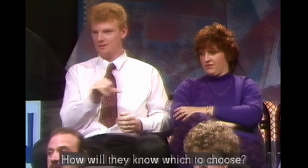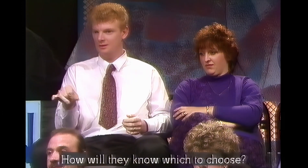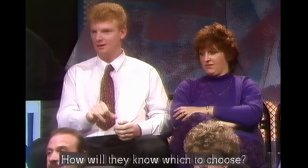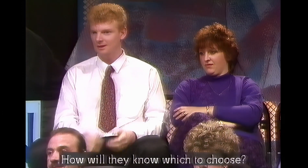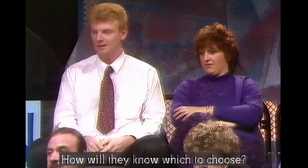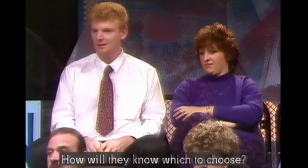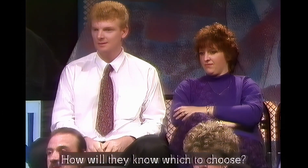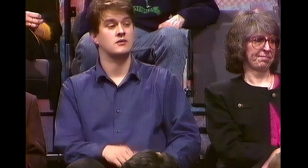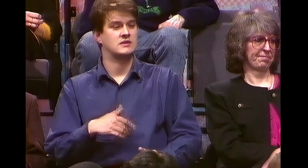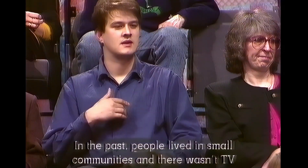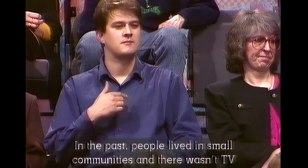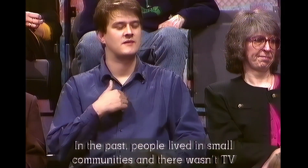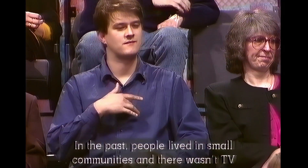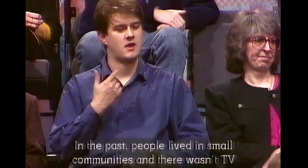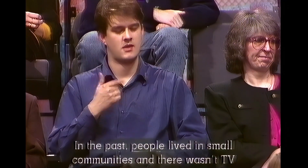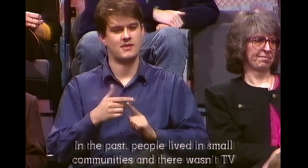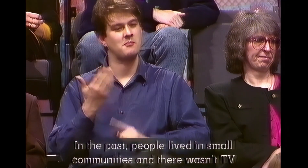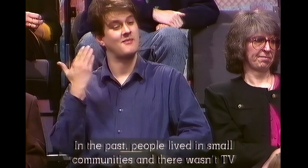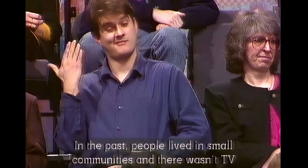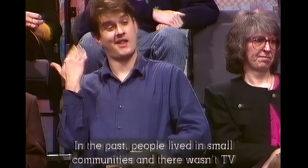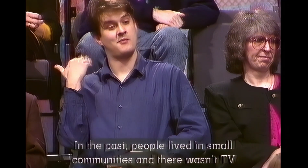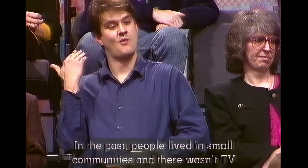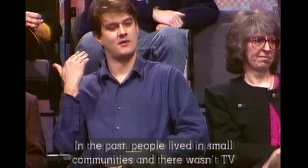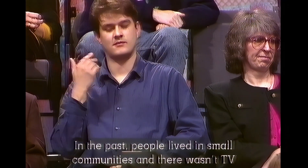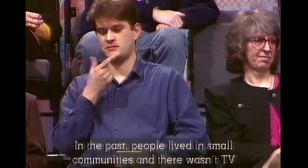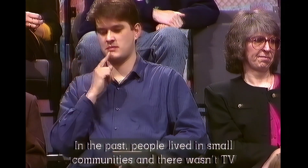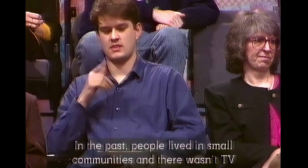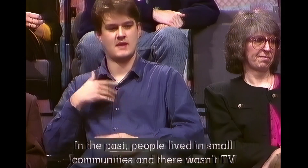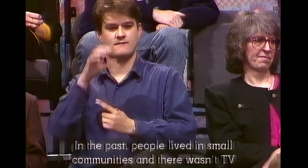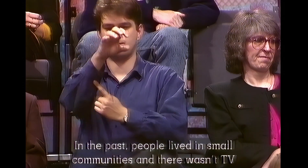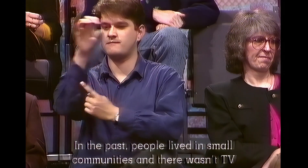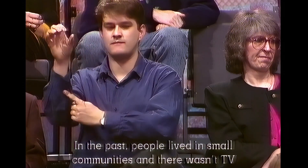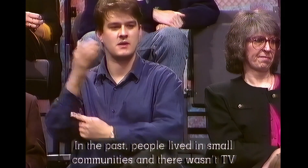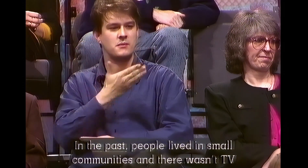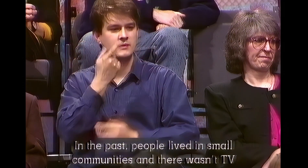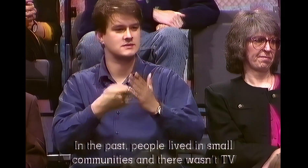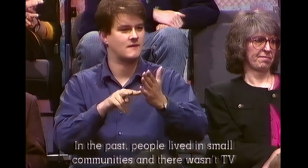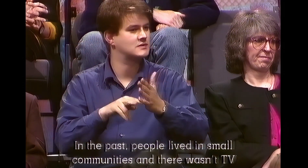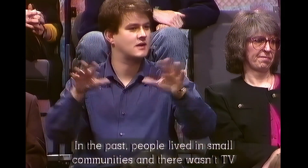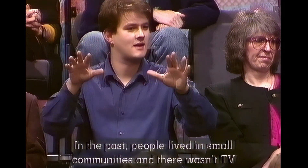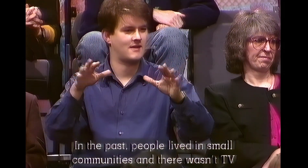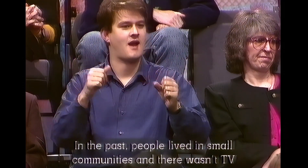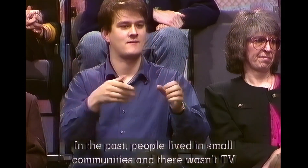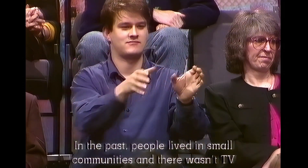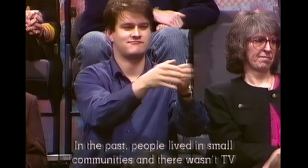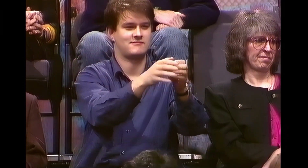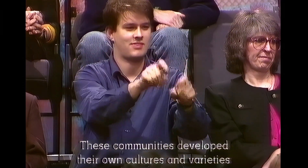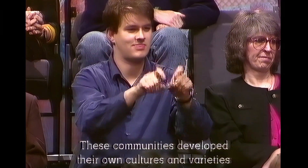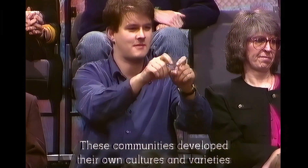difficult. If we look back, in the past, people lived in small communities and there wasn't television. These